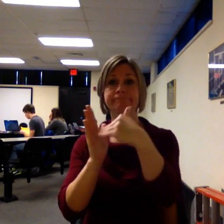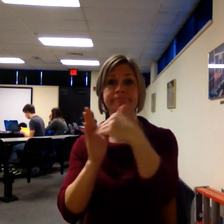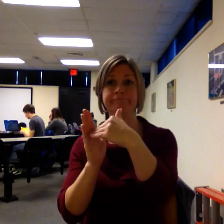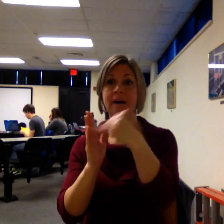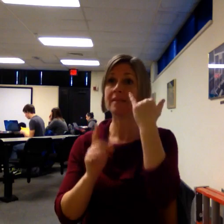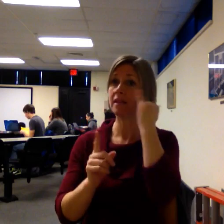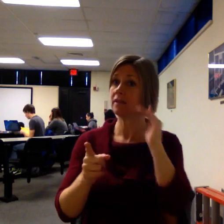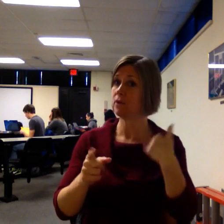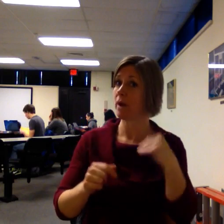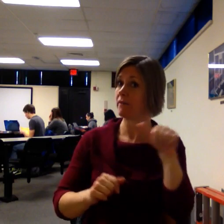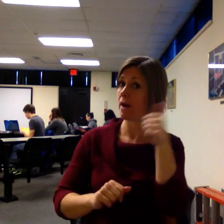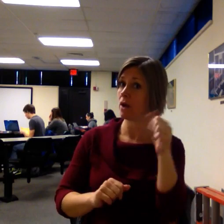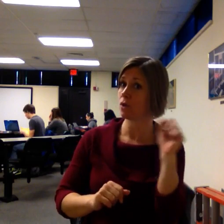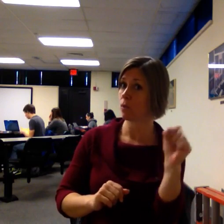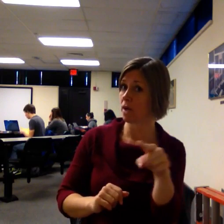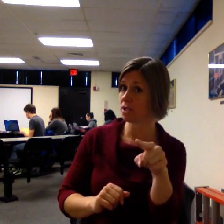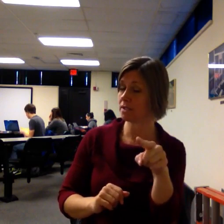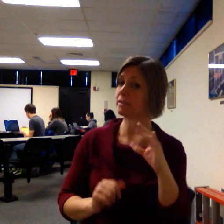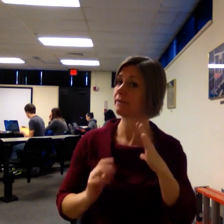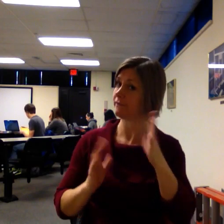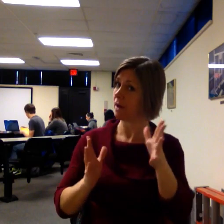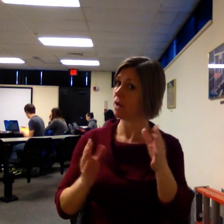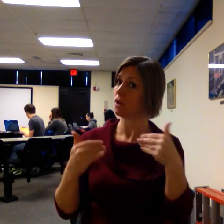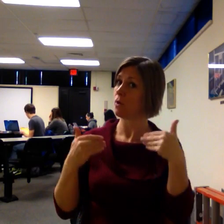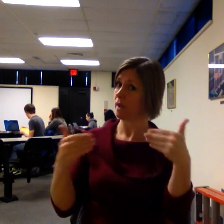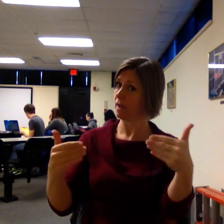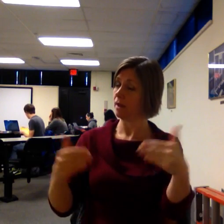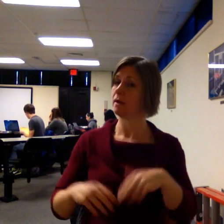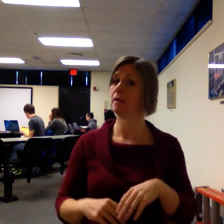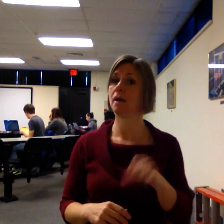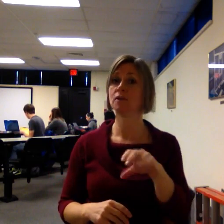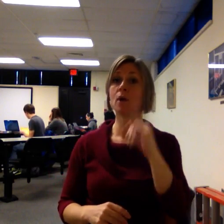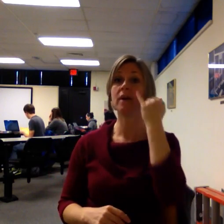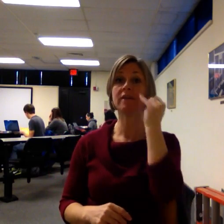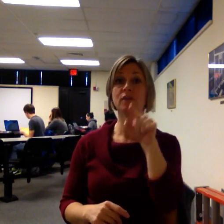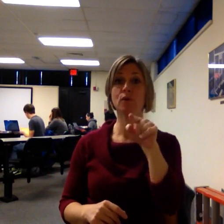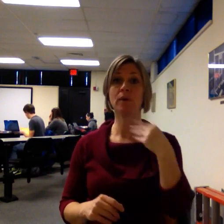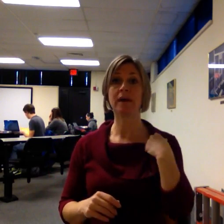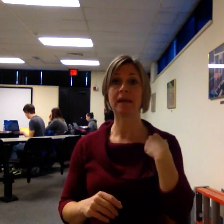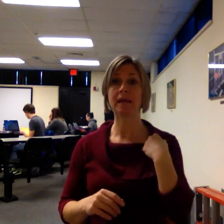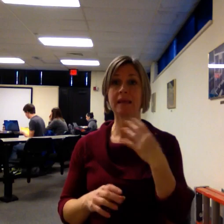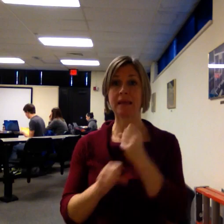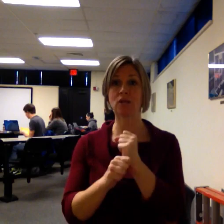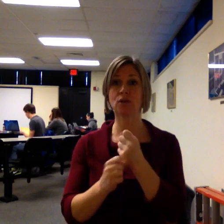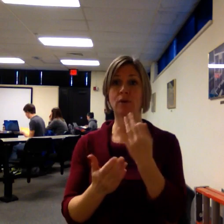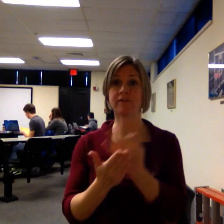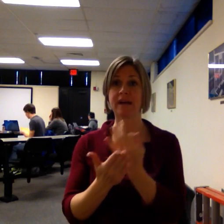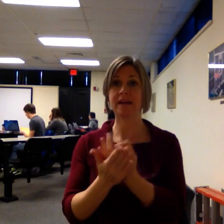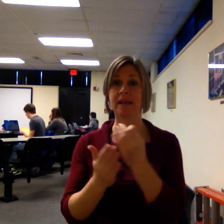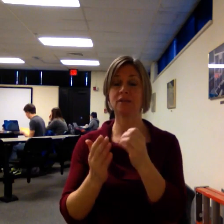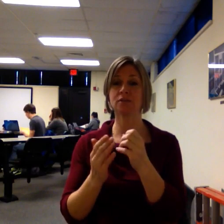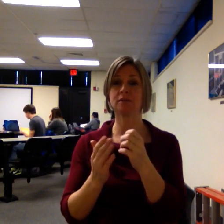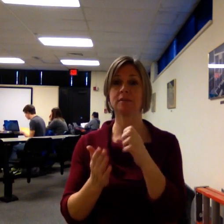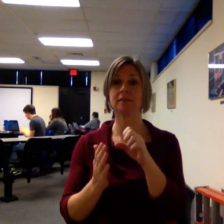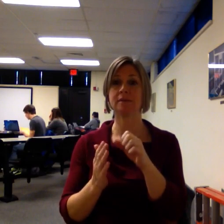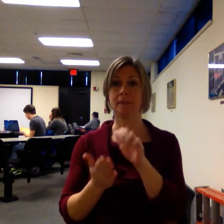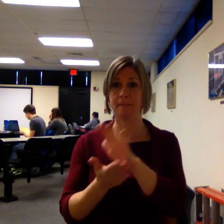own questions too, that's fine. So if you guys will get your financial statements out, looking at